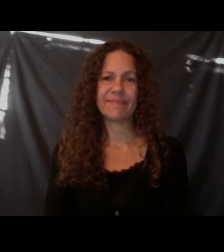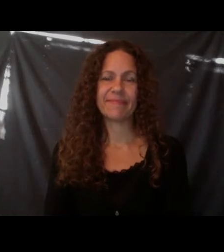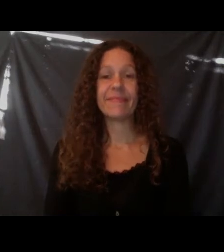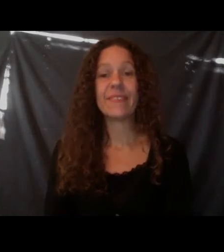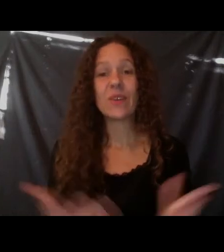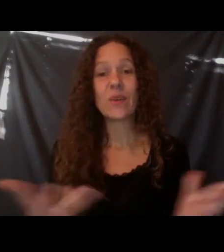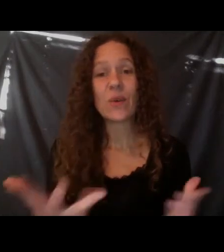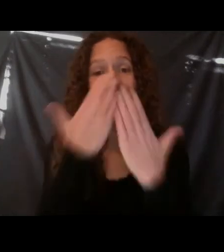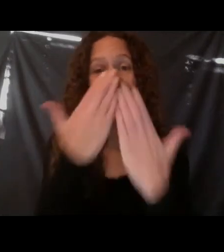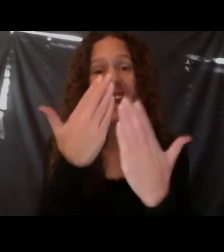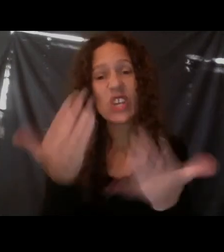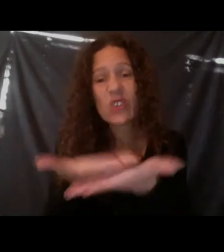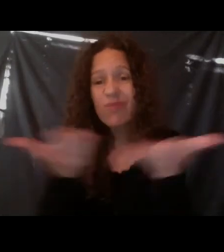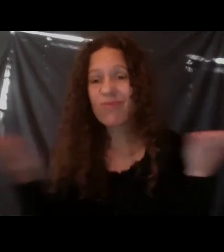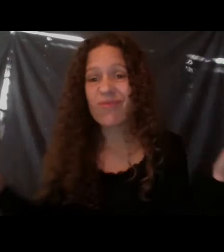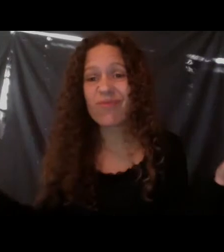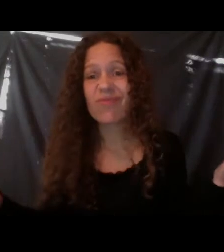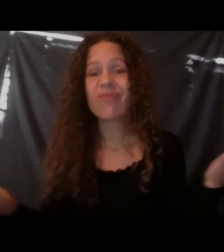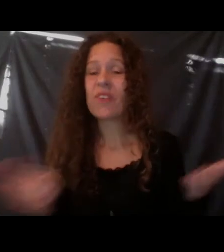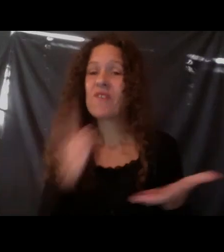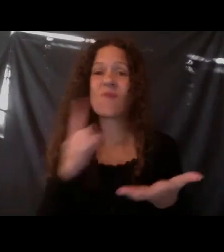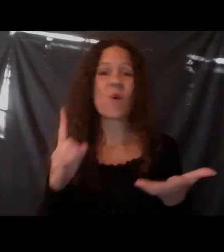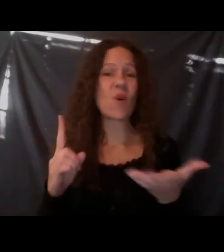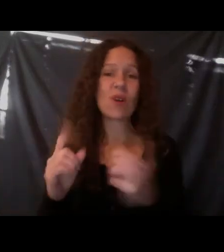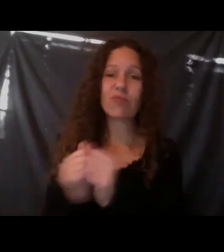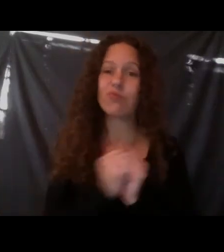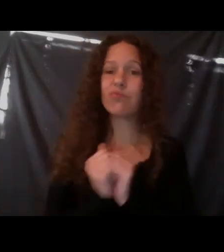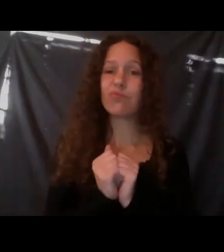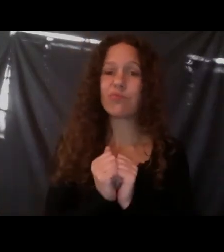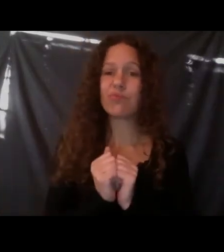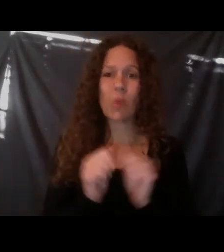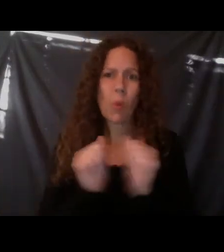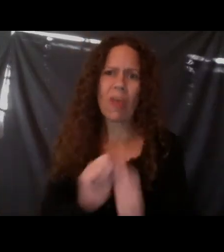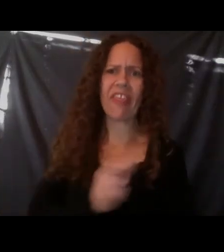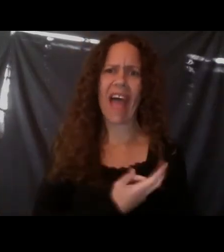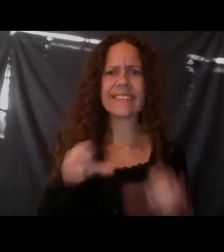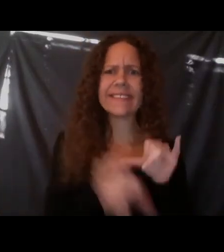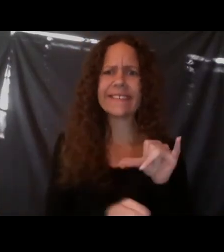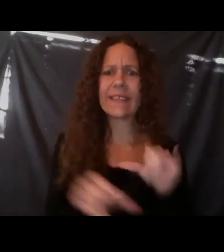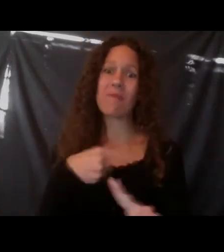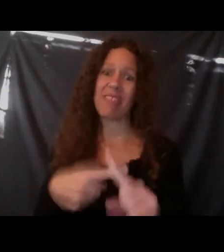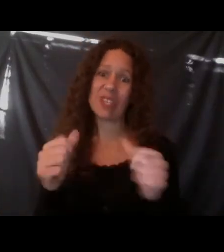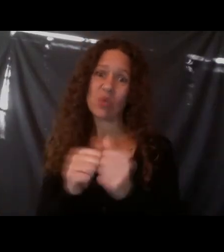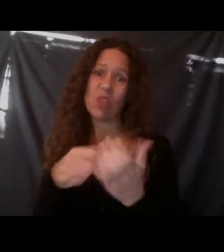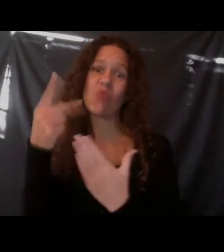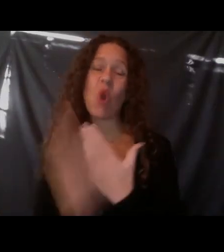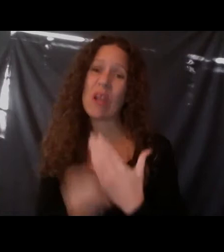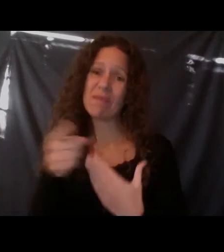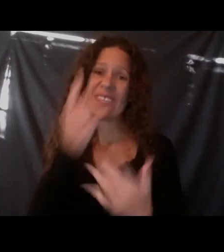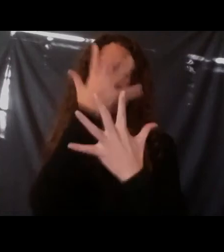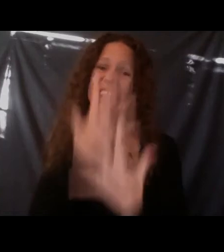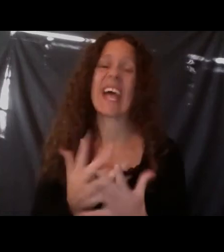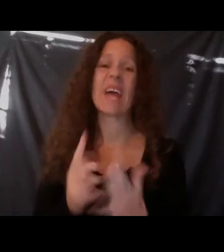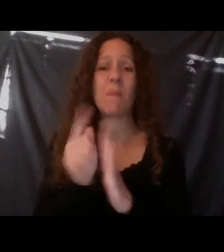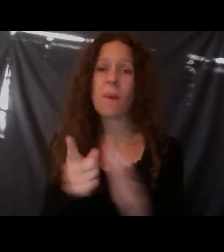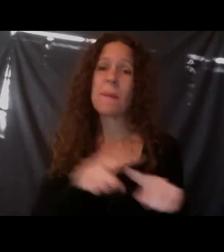Well, thank you everyone for sticking with us and sticking with this program. That was a sad moment, but we always pay our